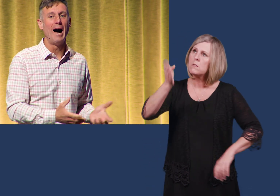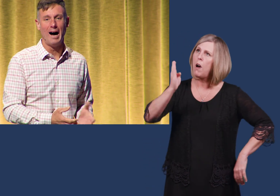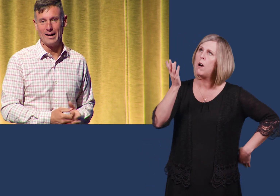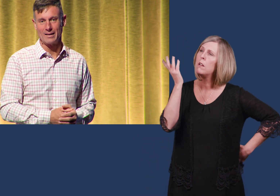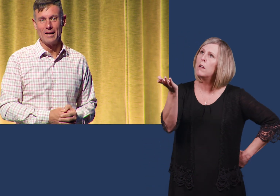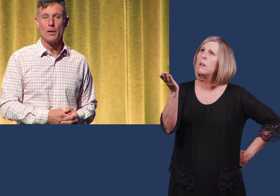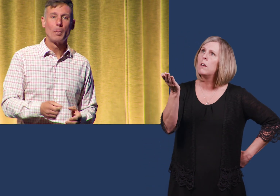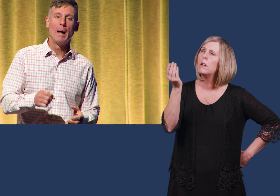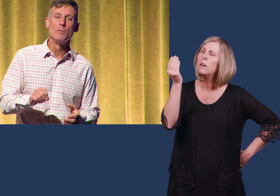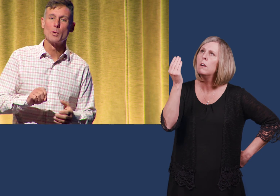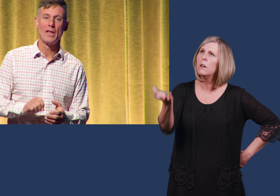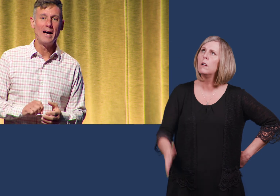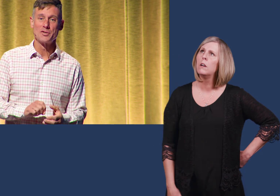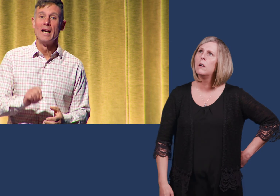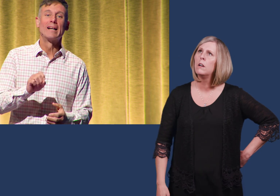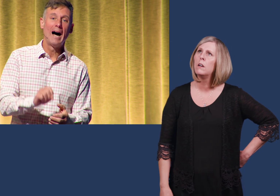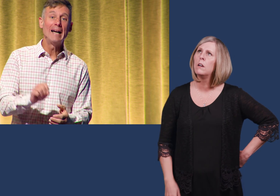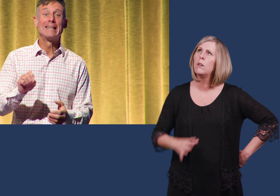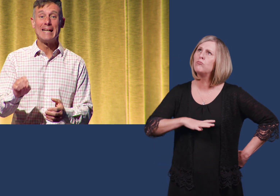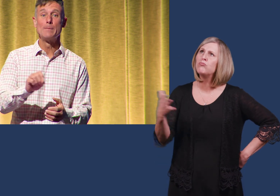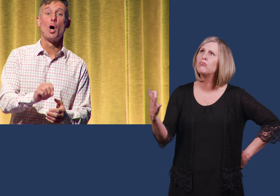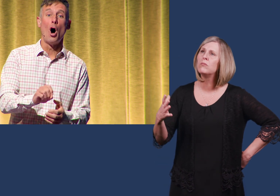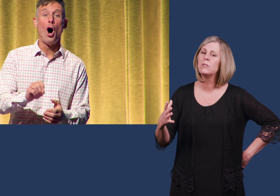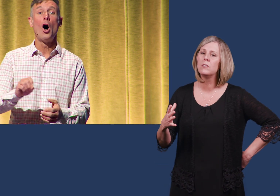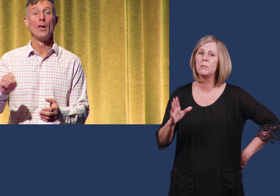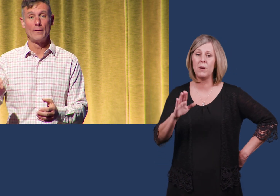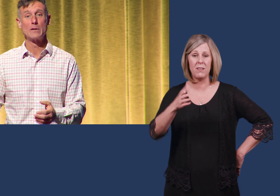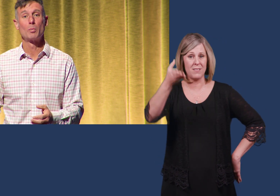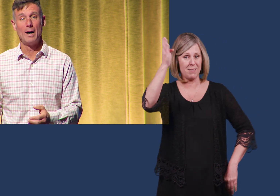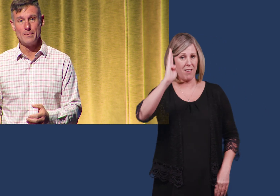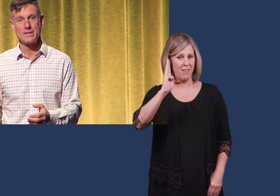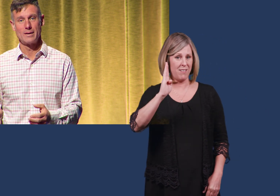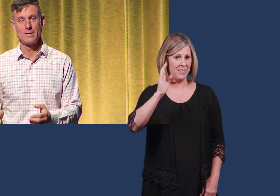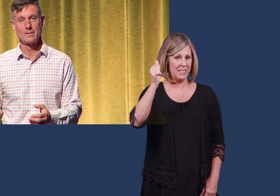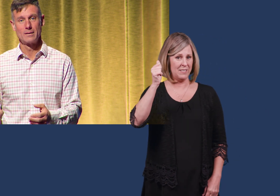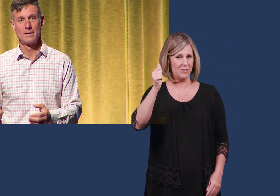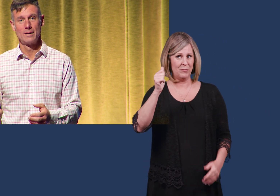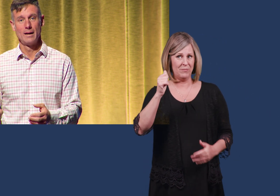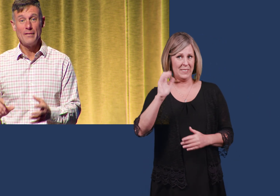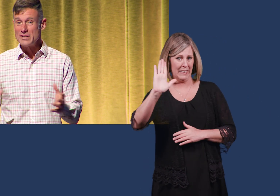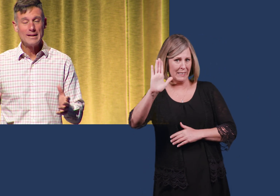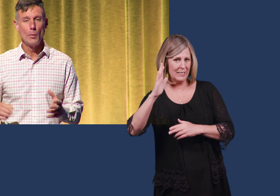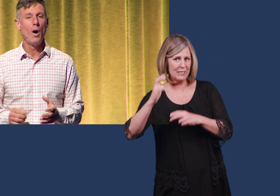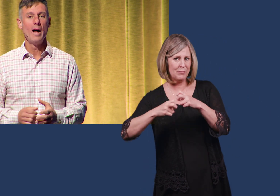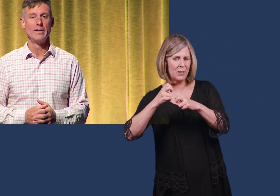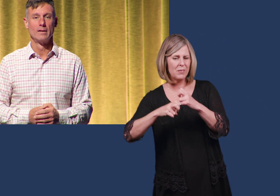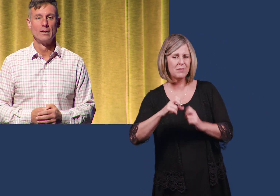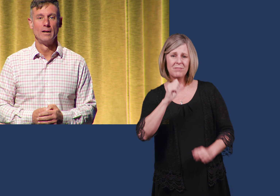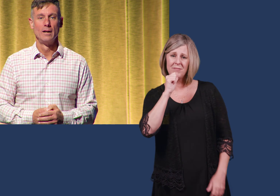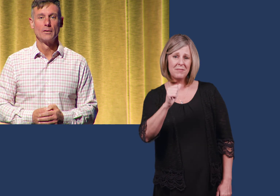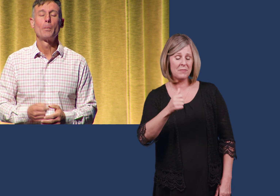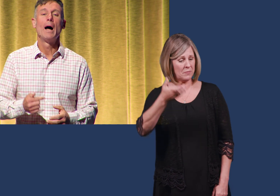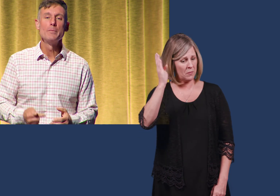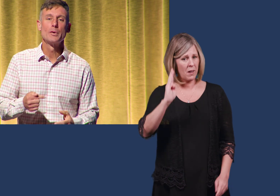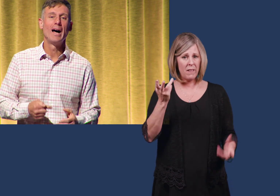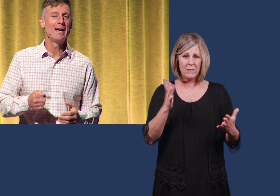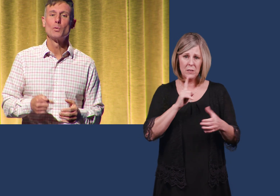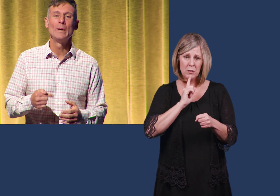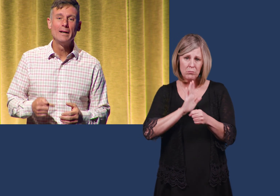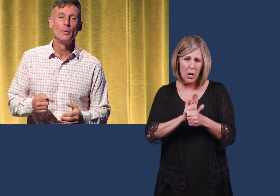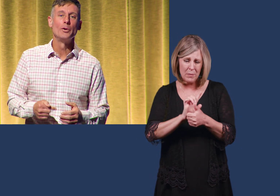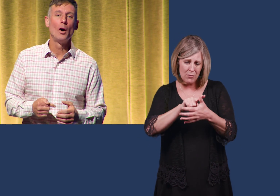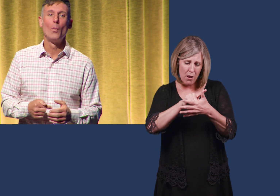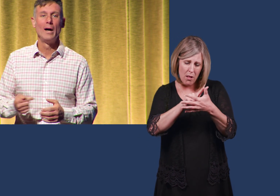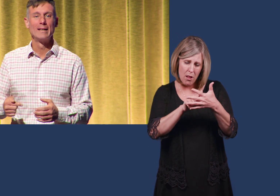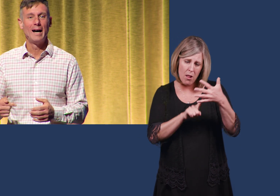with God. The problem is with us. God keeps all of his promises, every single one. The problem's with us.